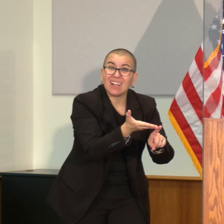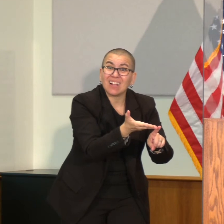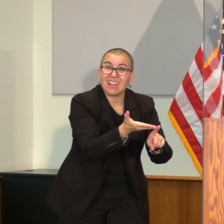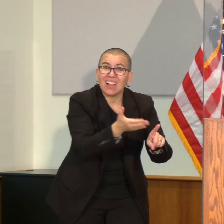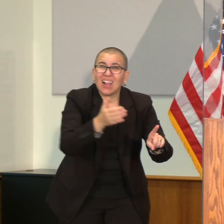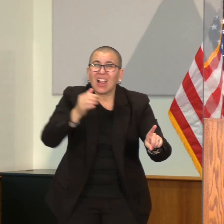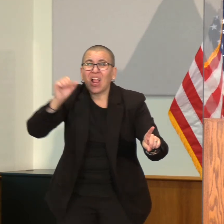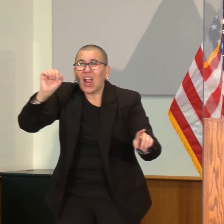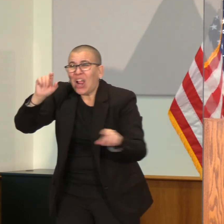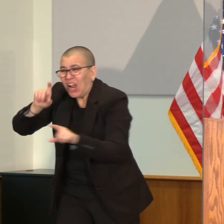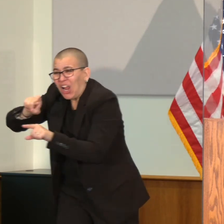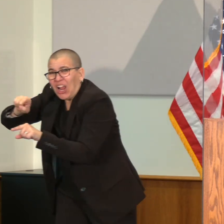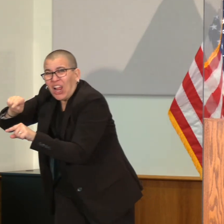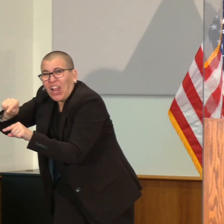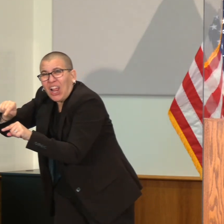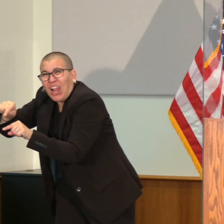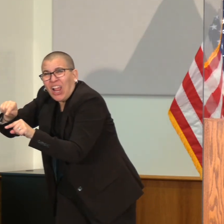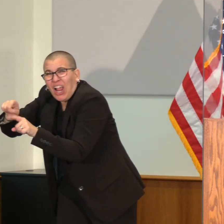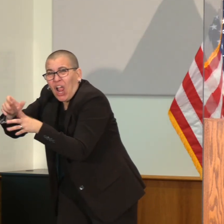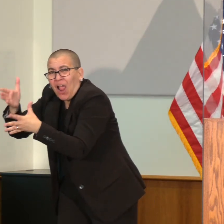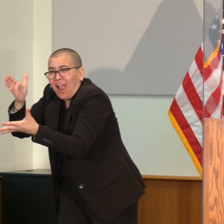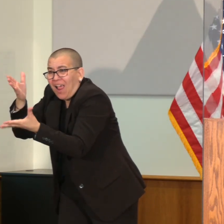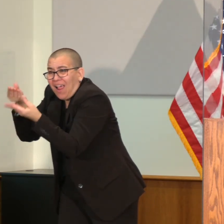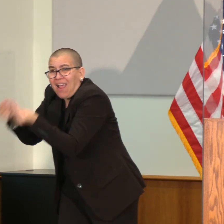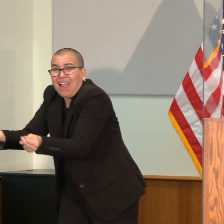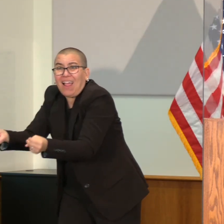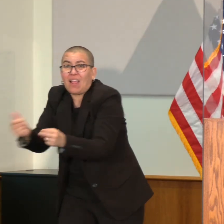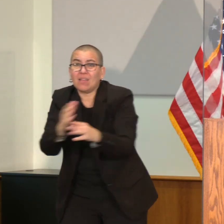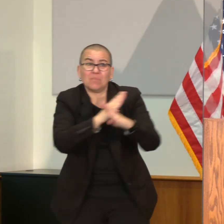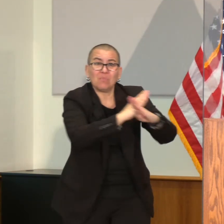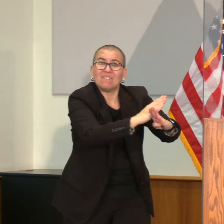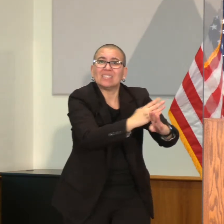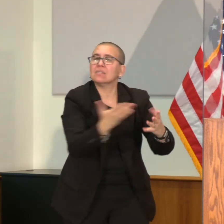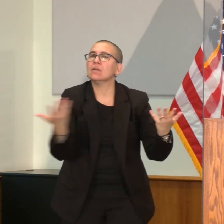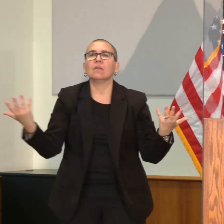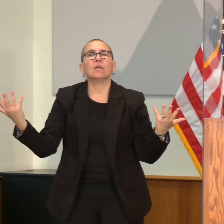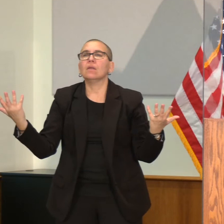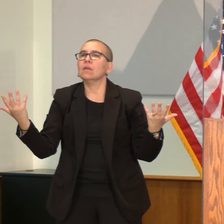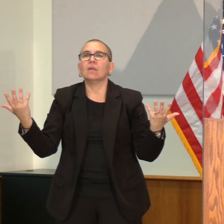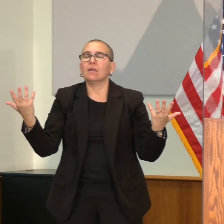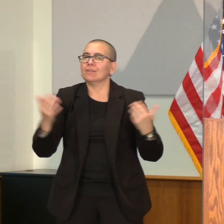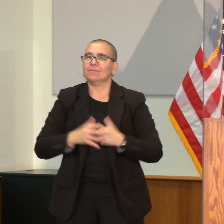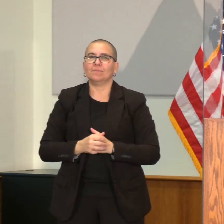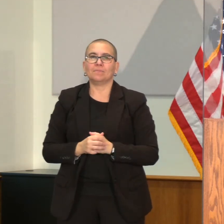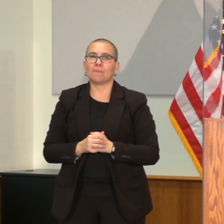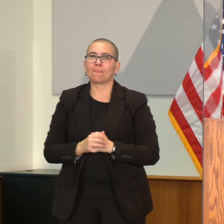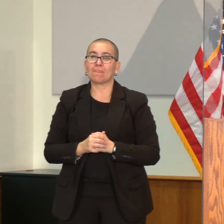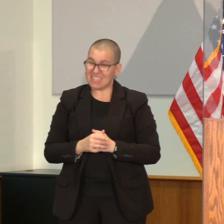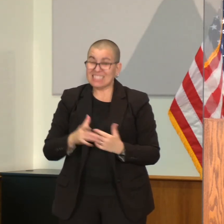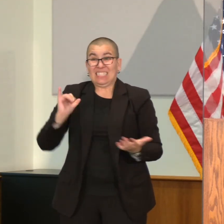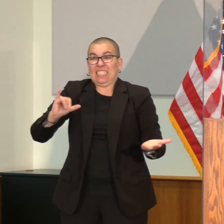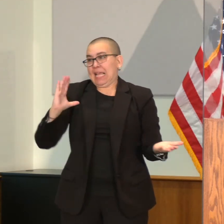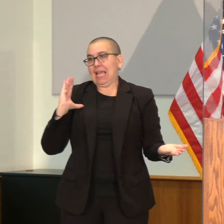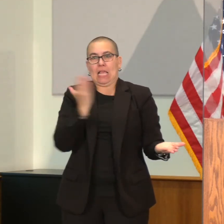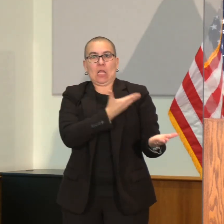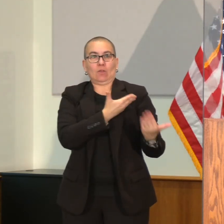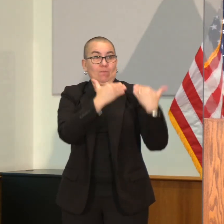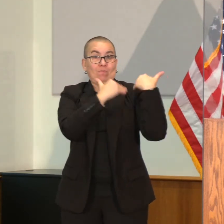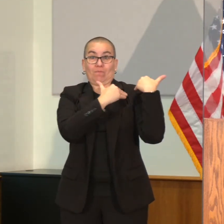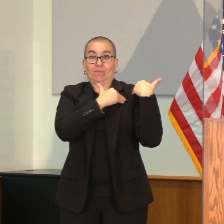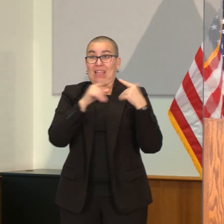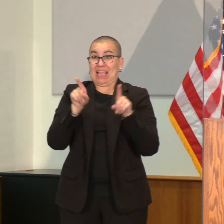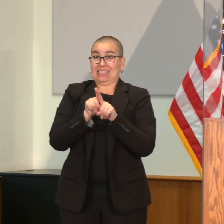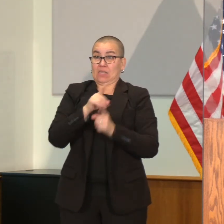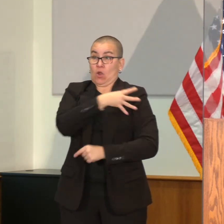have. Let's not repeat that. Our solemn duty as elected officials is to always do the right